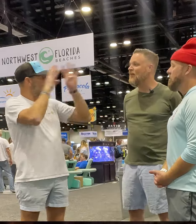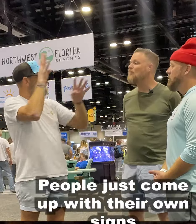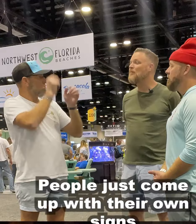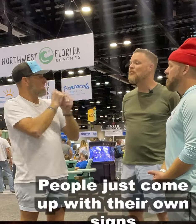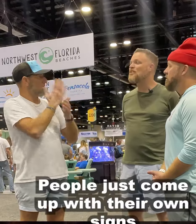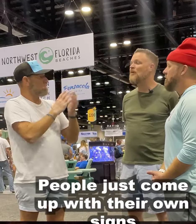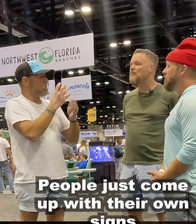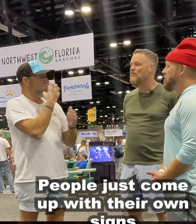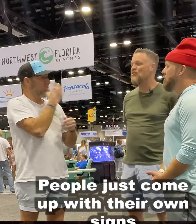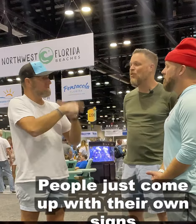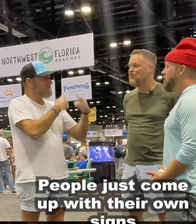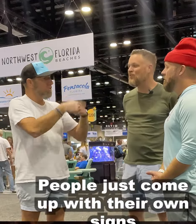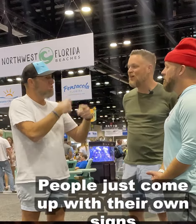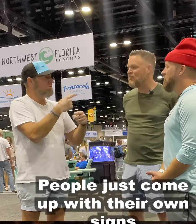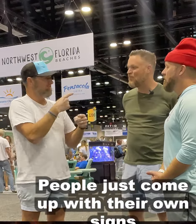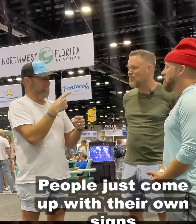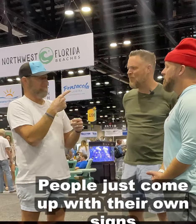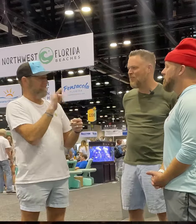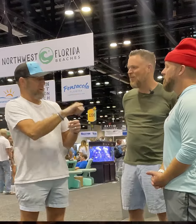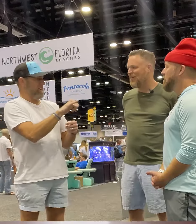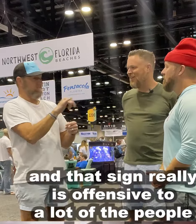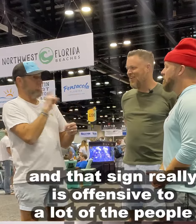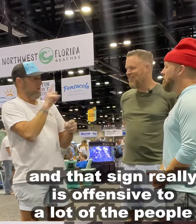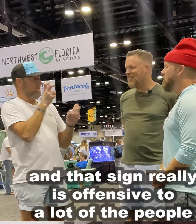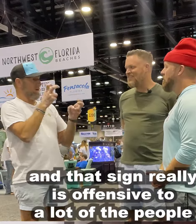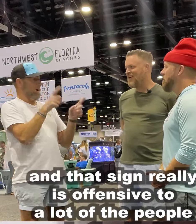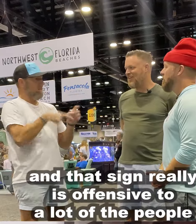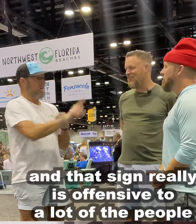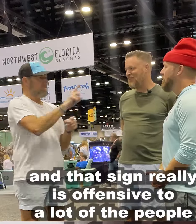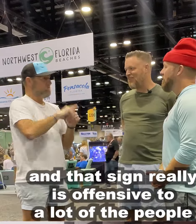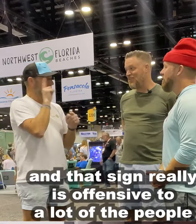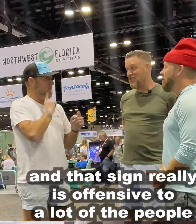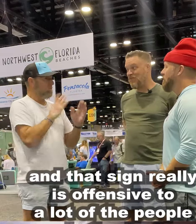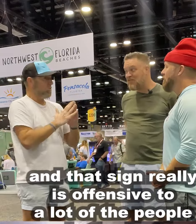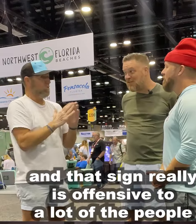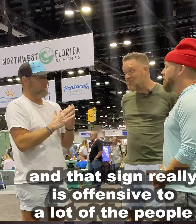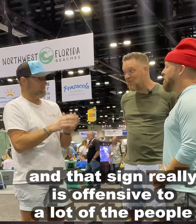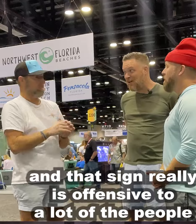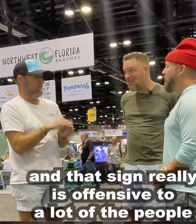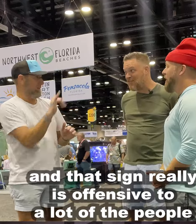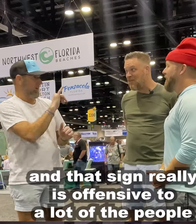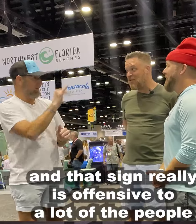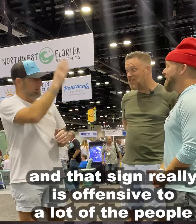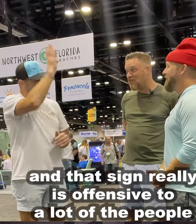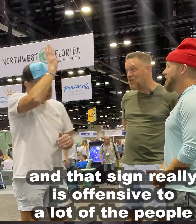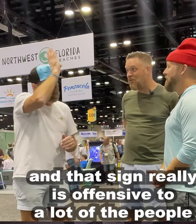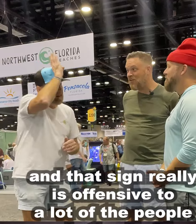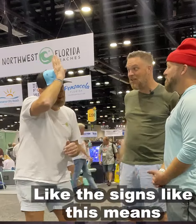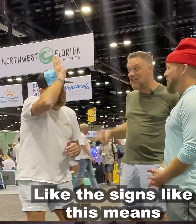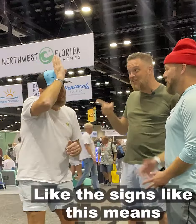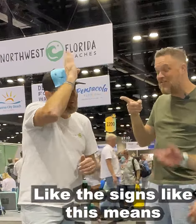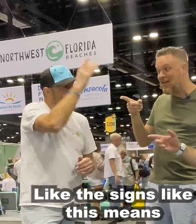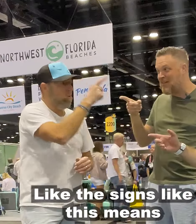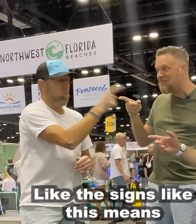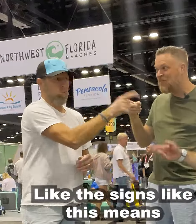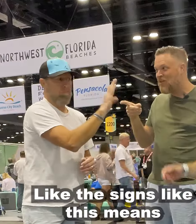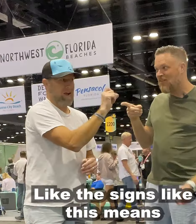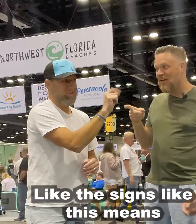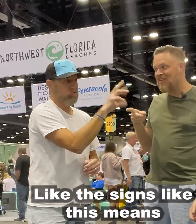People just come up with their own signs for stuff, and that sign really is offensive to a lot of the people in the deaf community. Like this sign, like